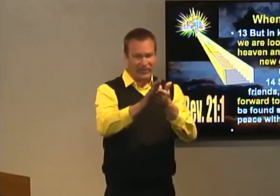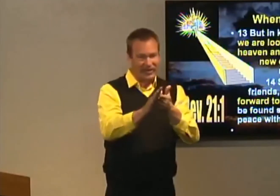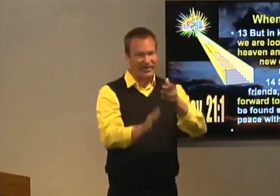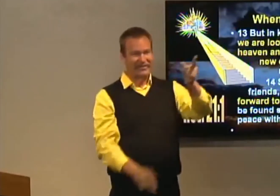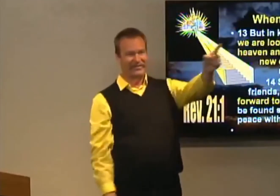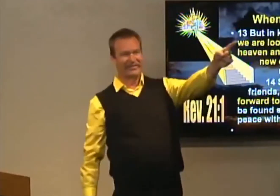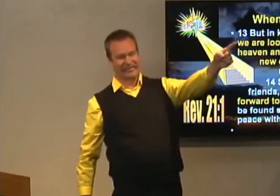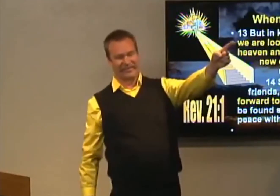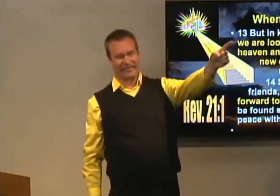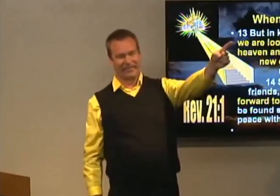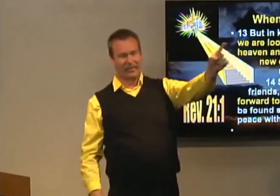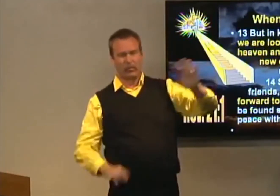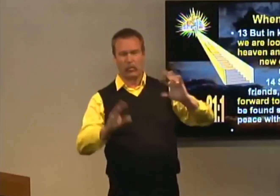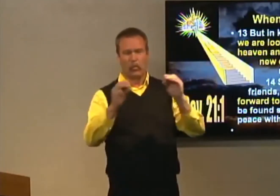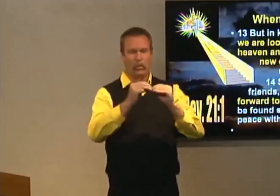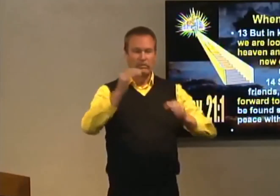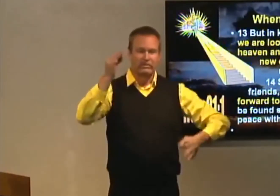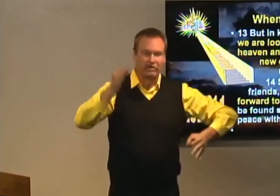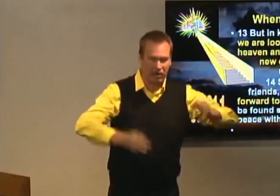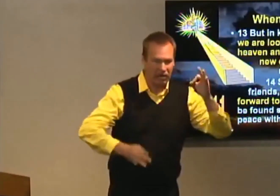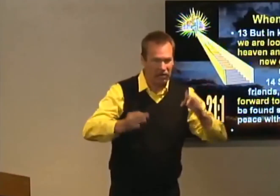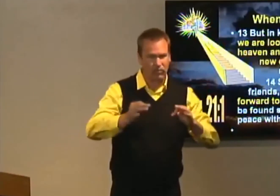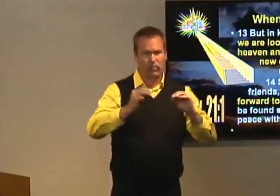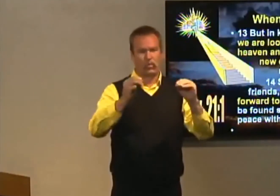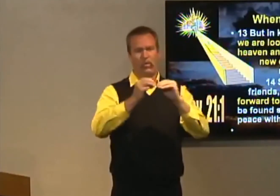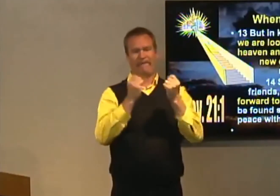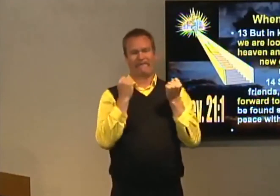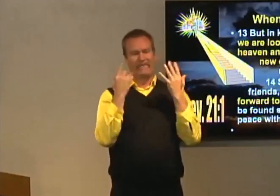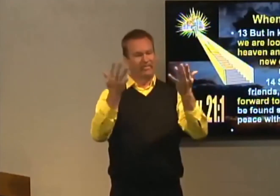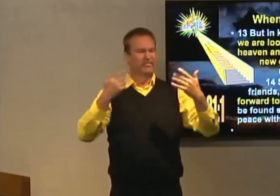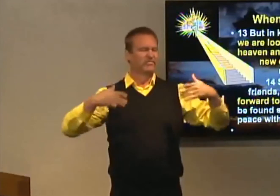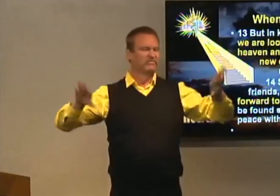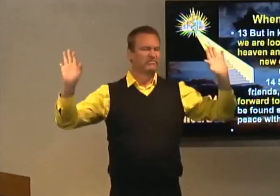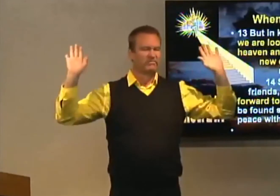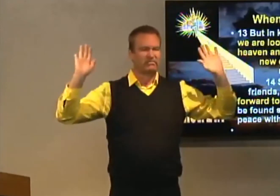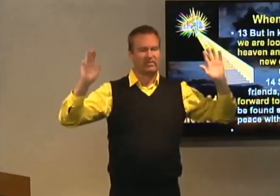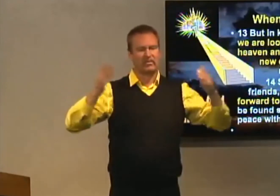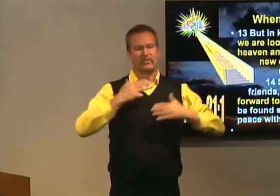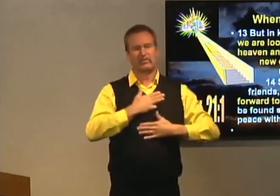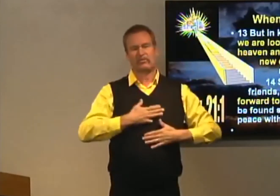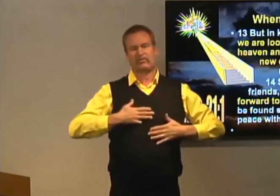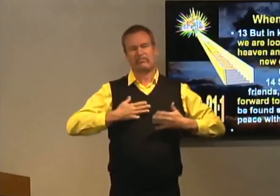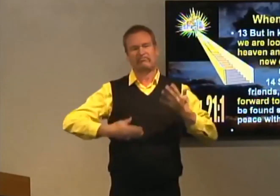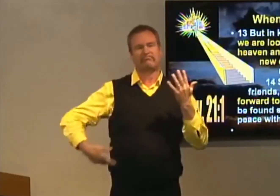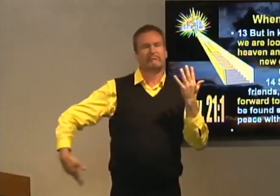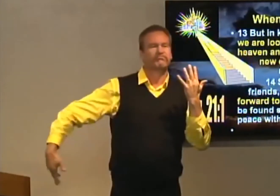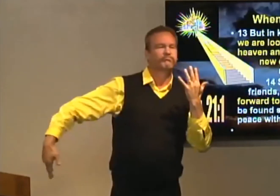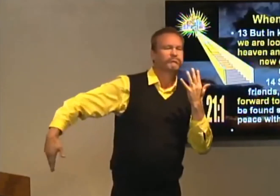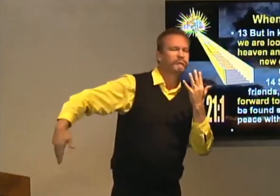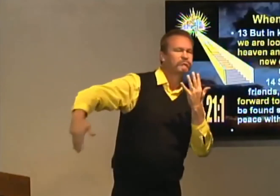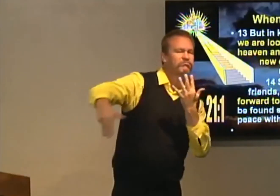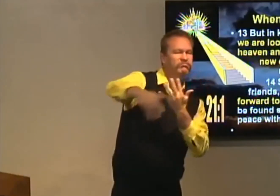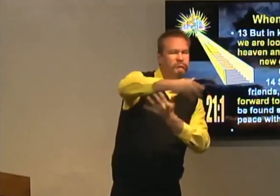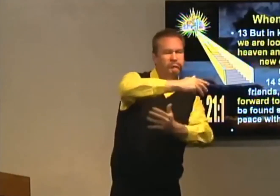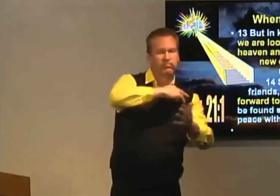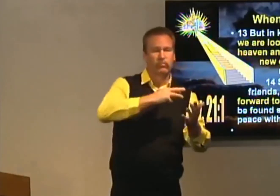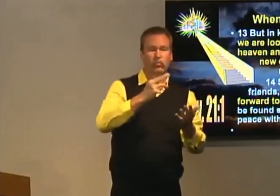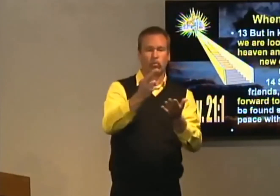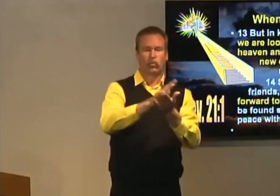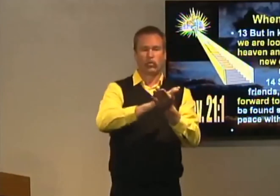there, our new beautiful home. There'll be no more judgment, there'll be no more fire, and we will